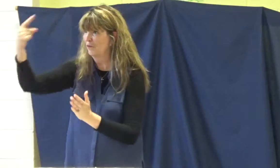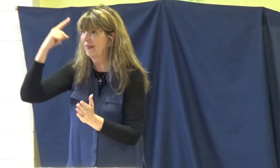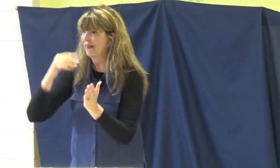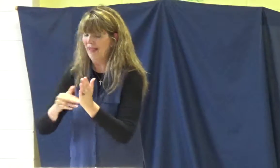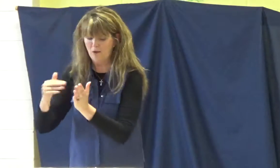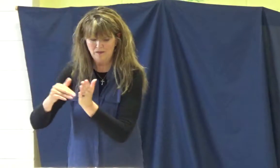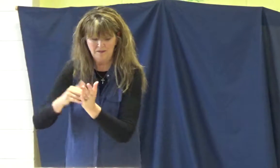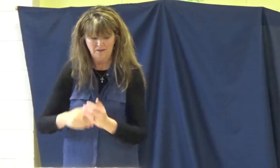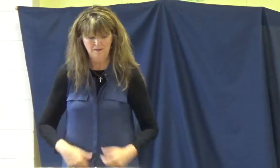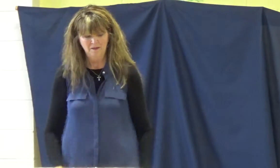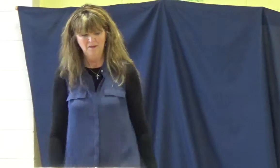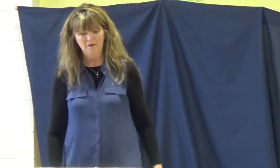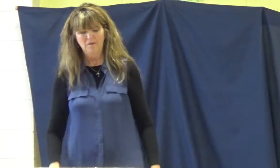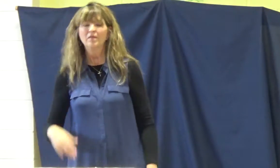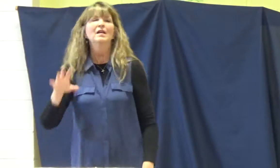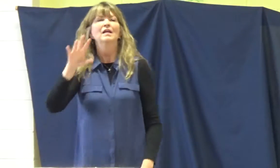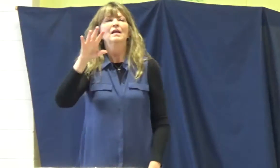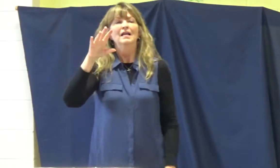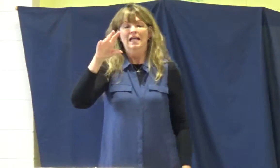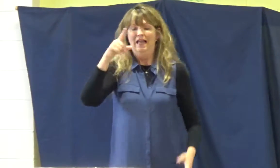You think thousands?